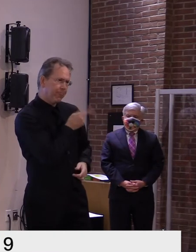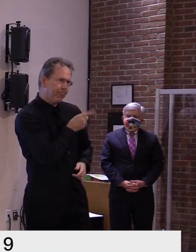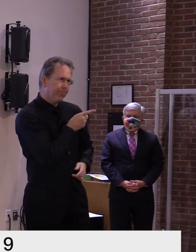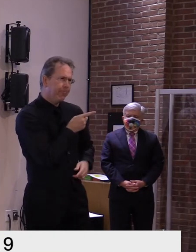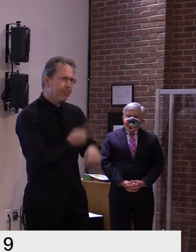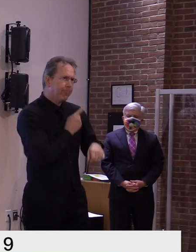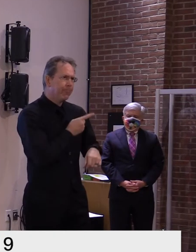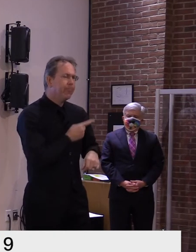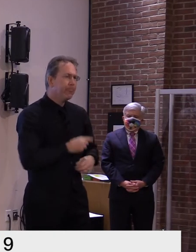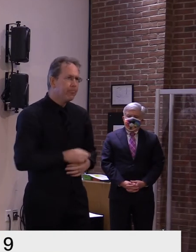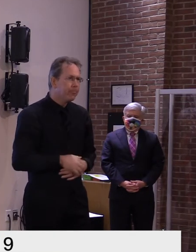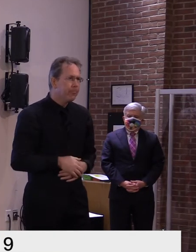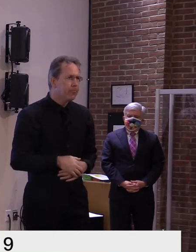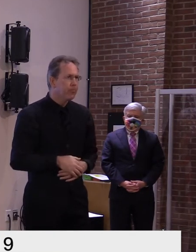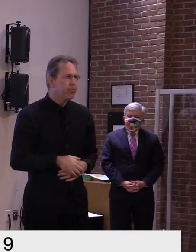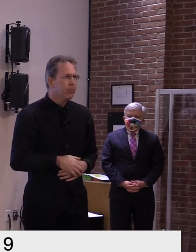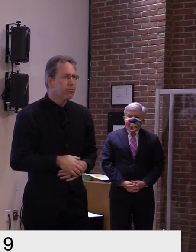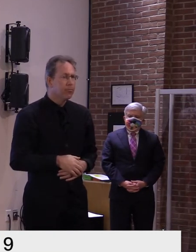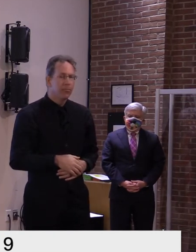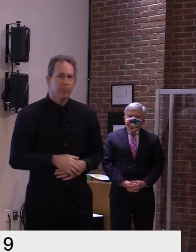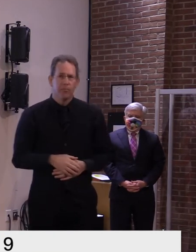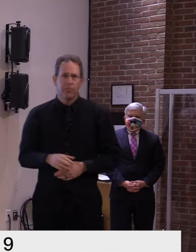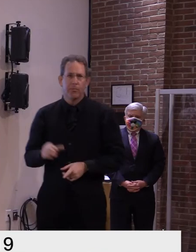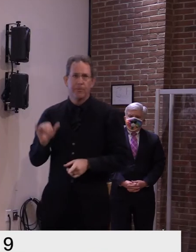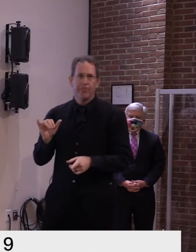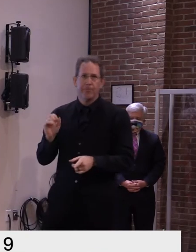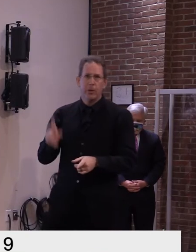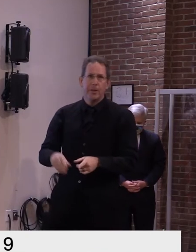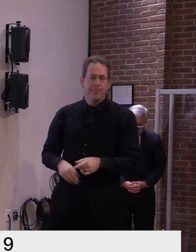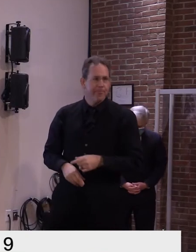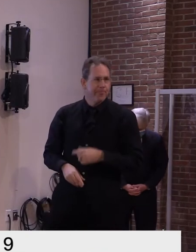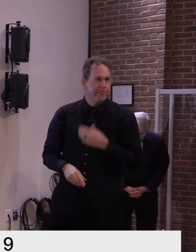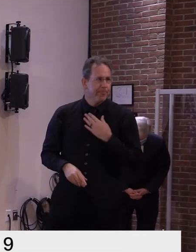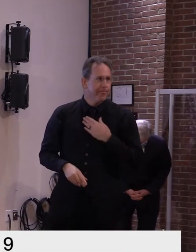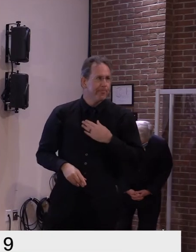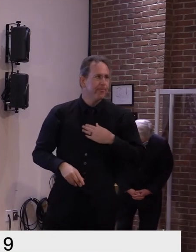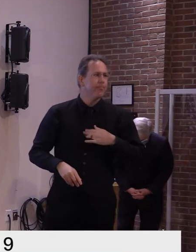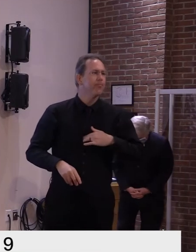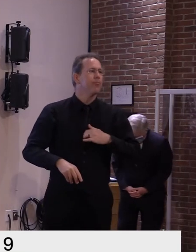Okay, thank you. Lisa, the Valley Reporter.